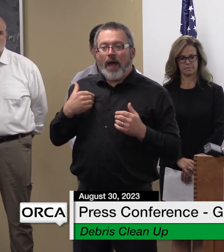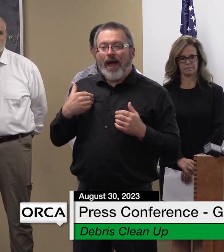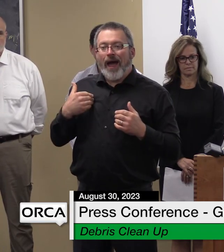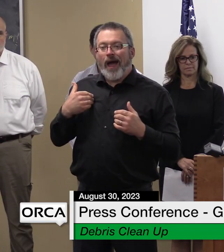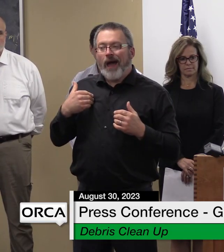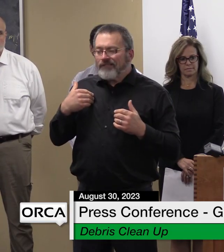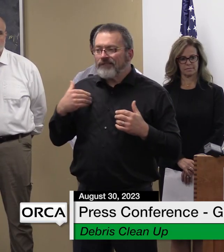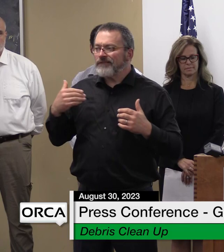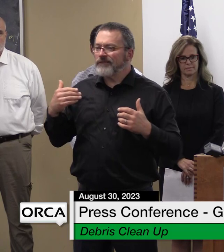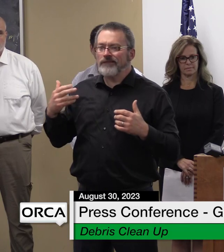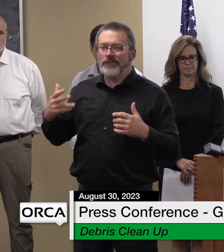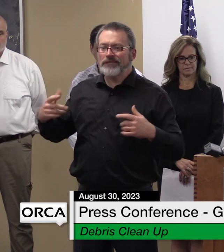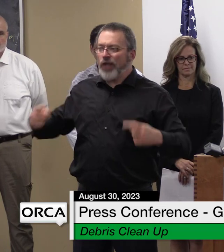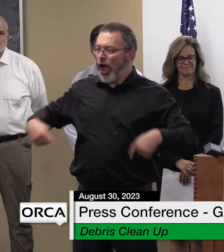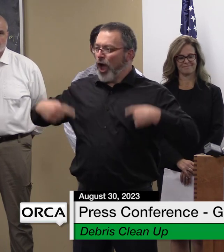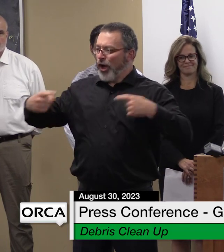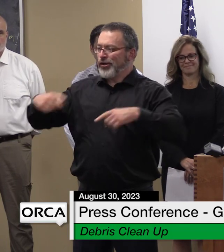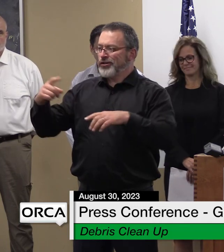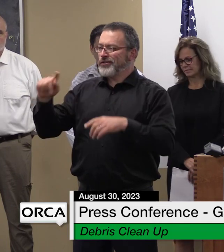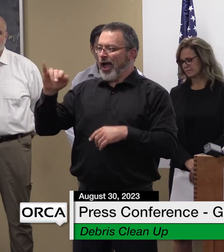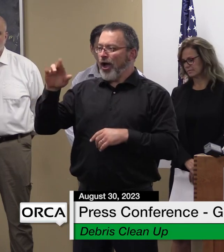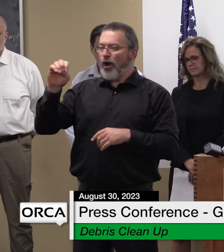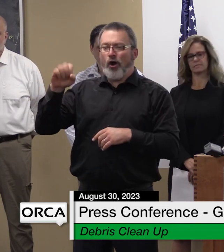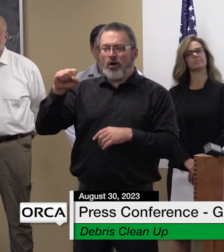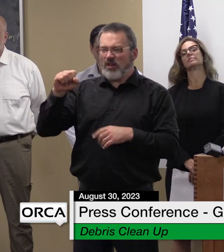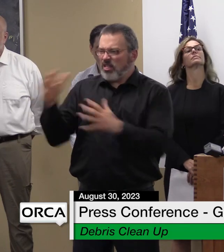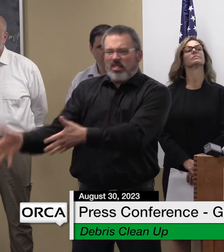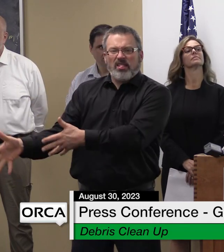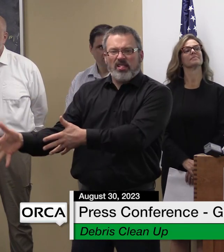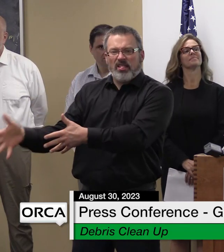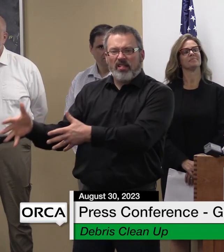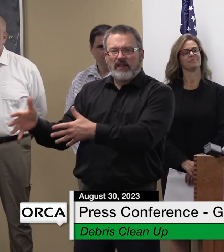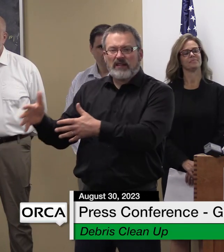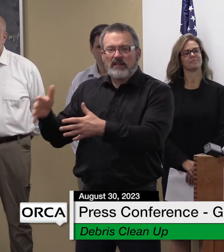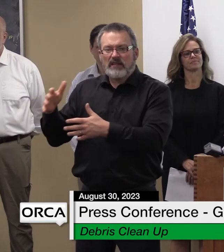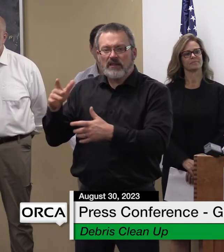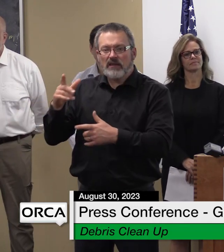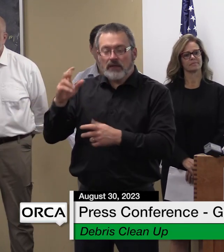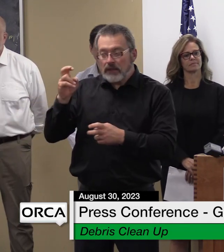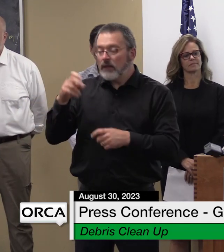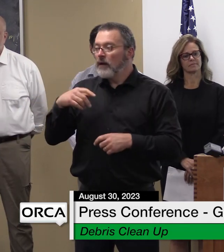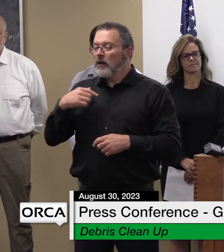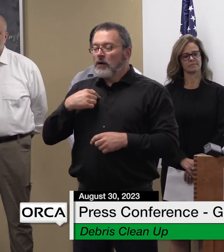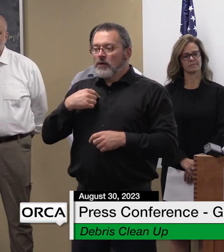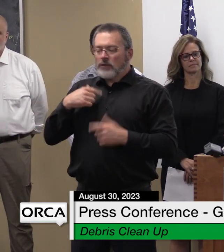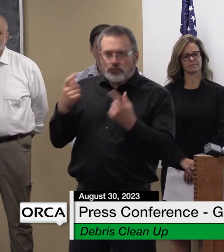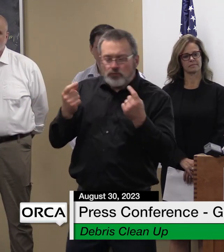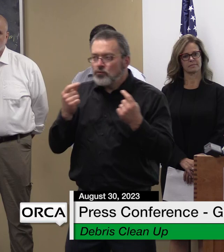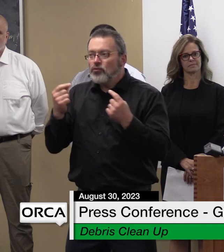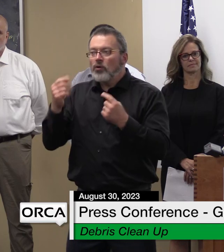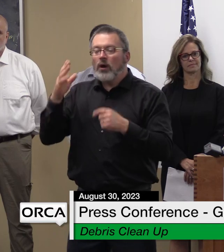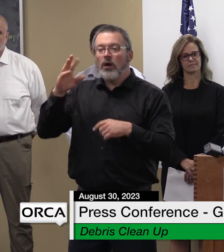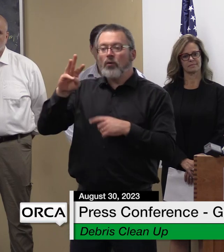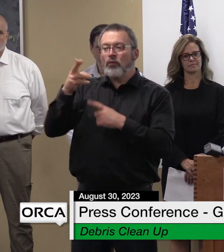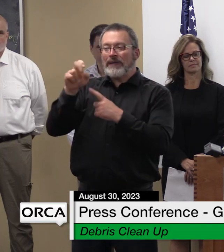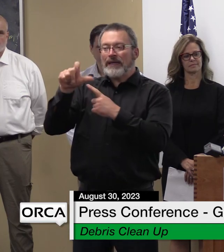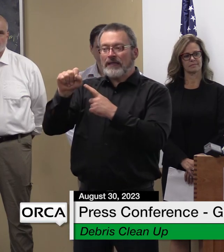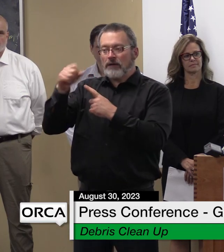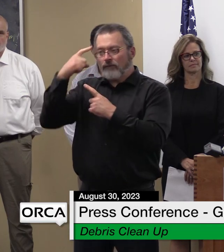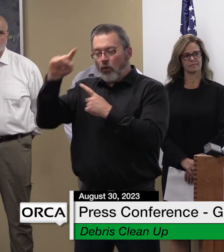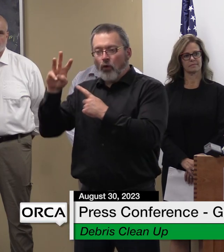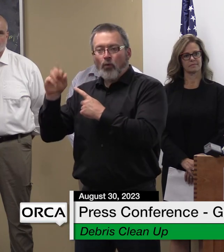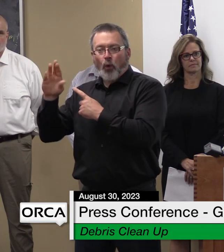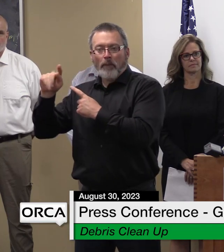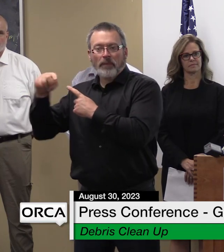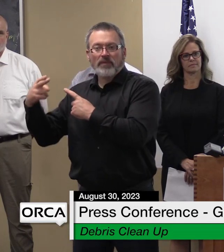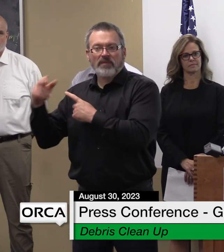for Warmth will be collecting tires on Saturday, September 16th, from 8 to 4 at the Granite Museum